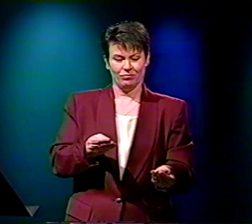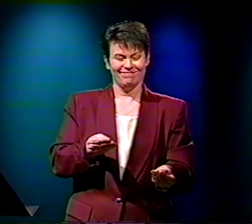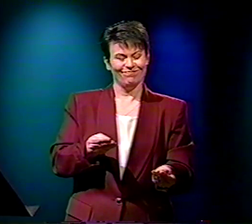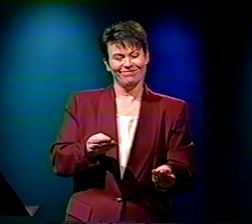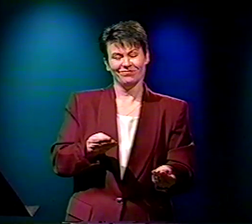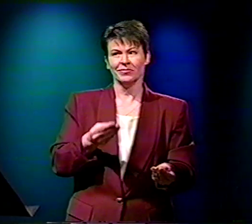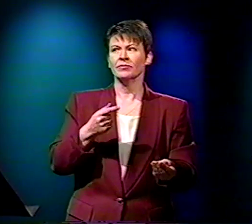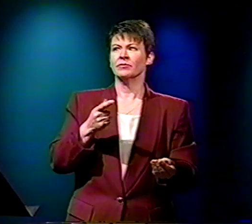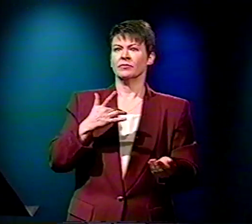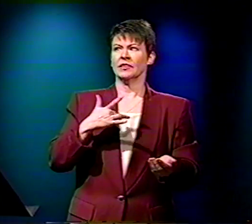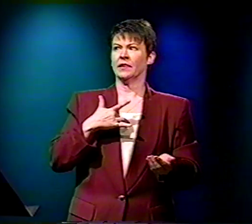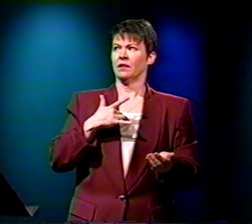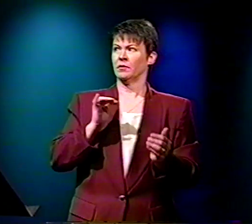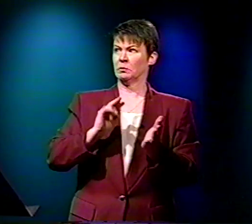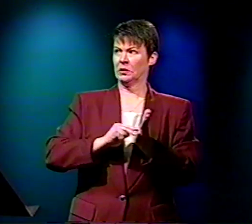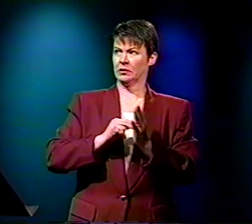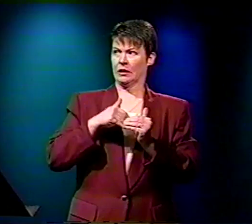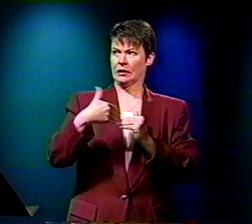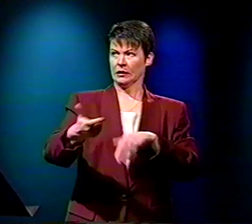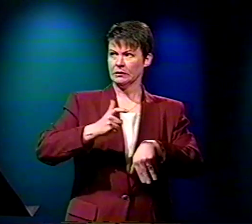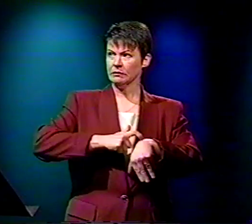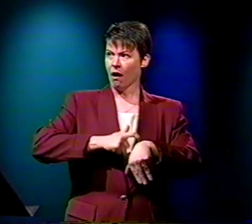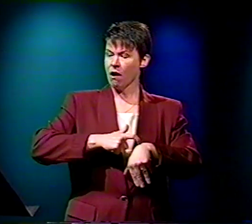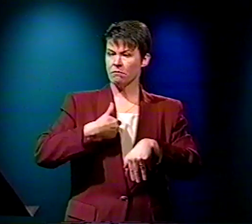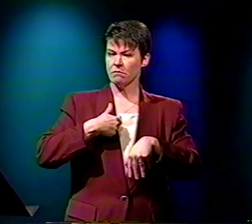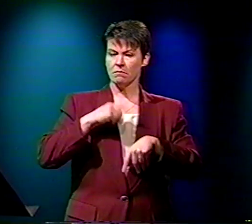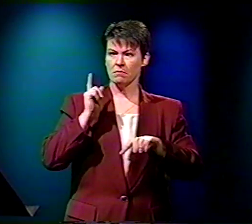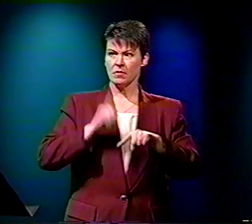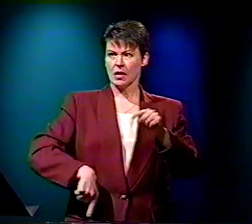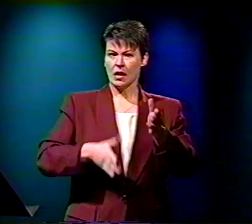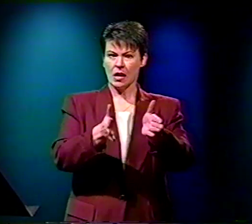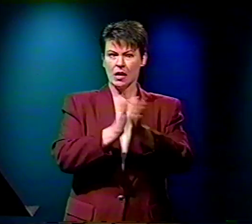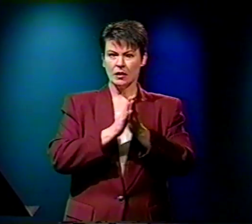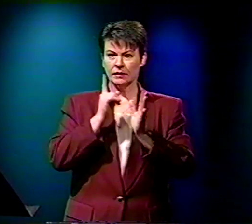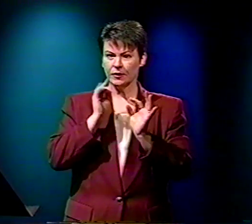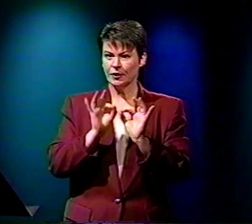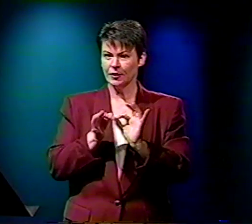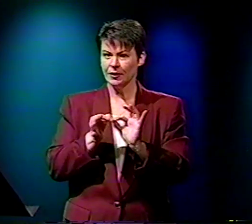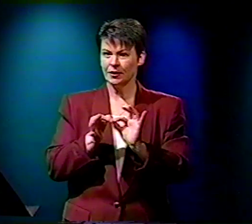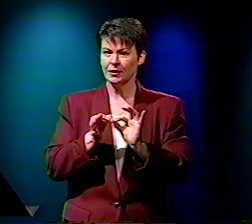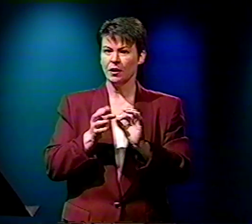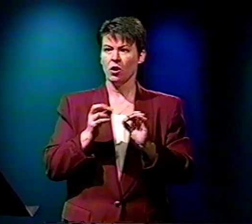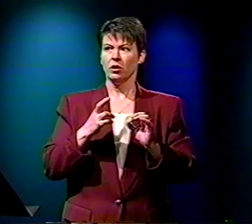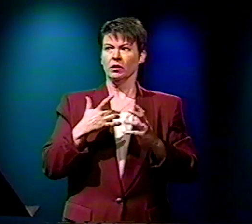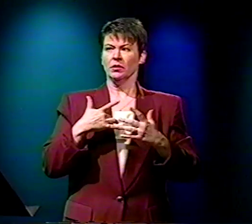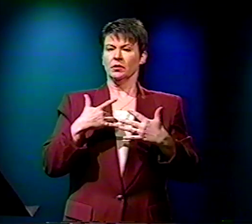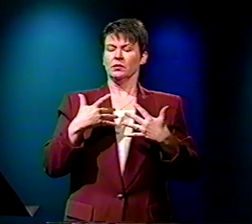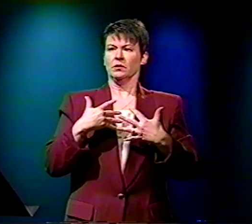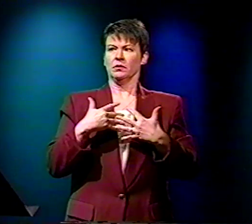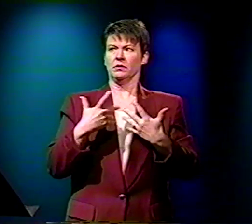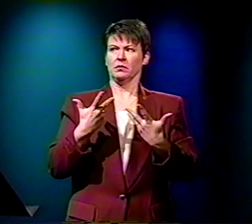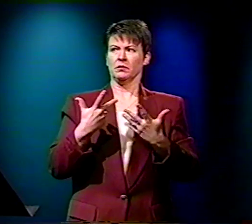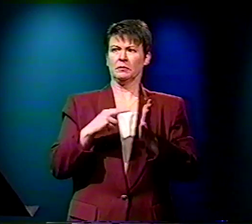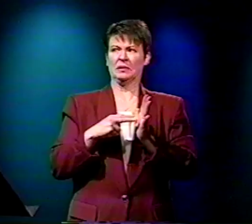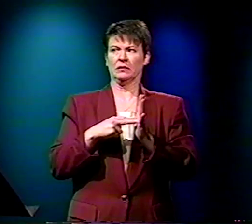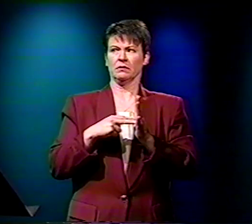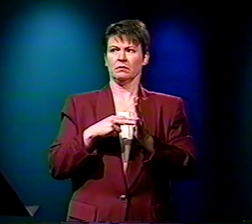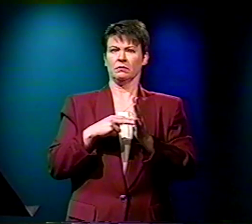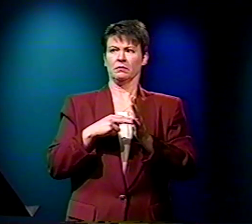to the, because the employer has even shown them this bill. Does that mean that the next time I shouldn't even ask for interpreter services? What does it mean